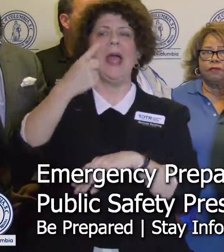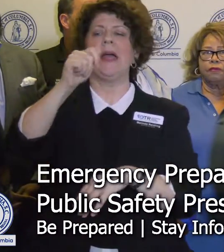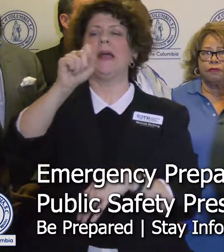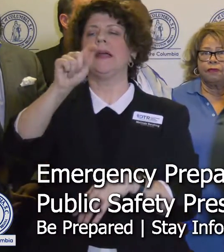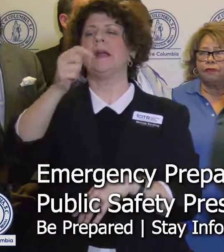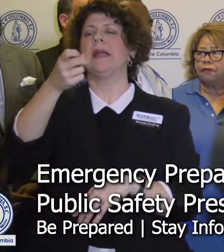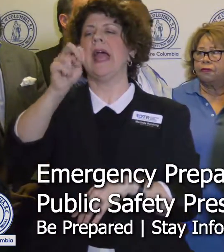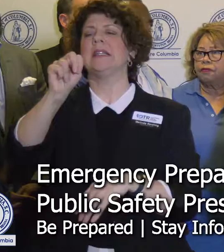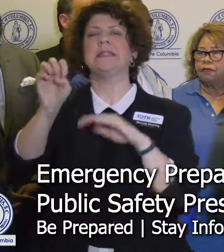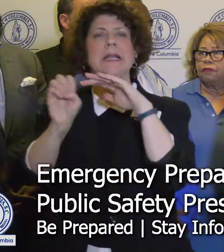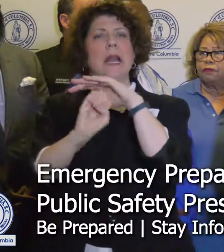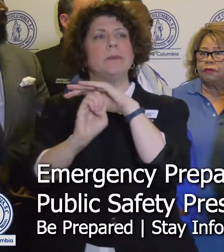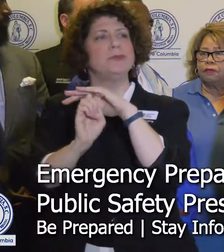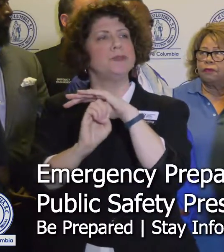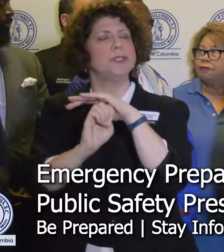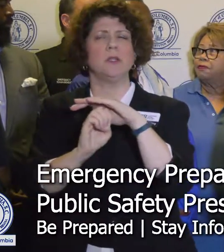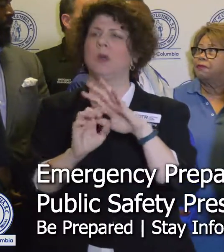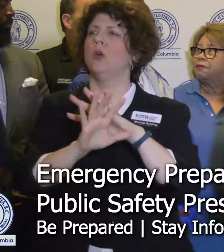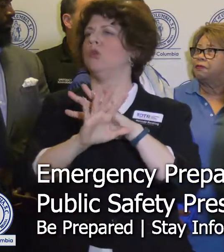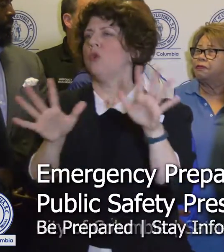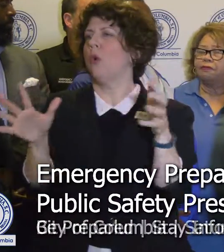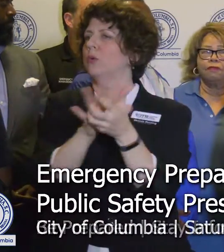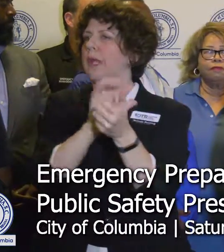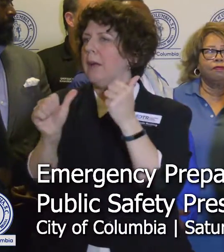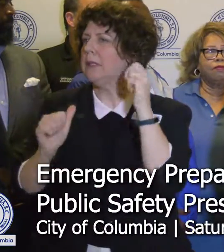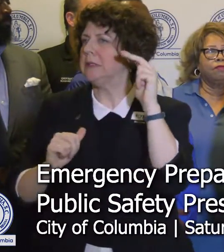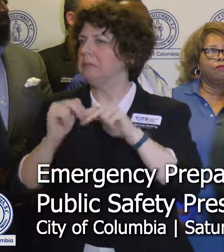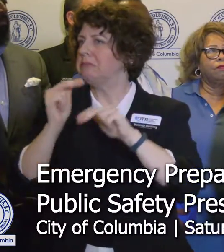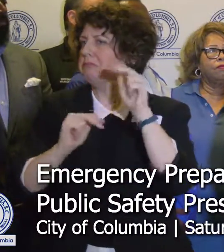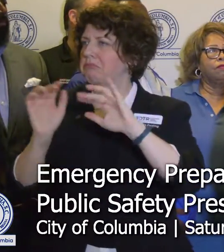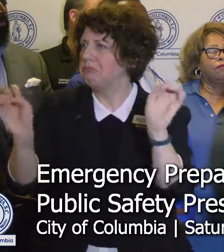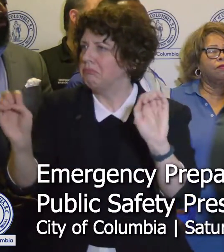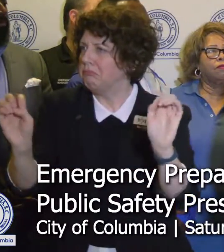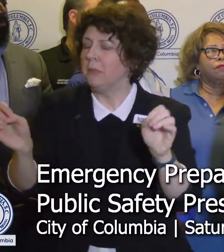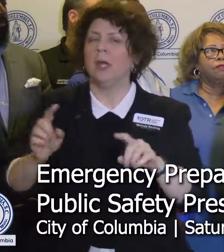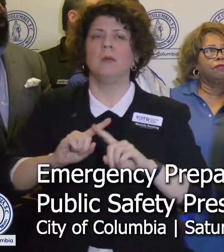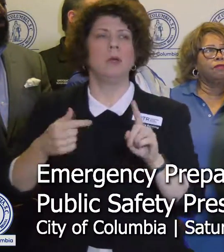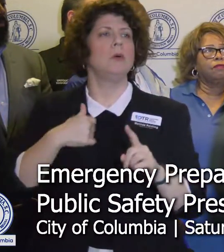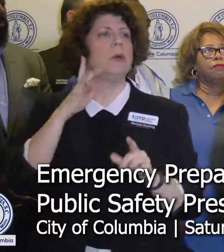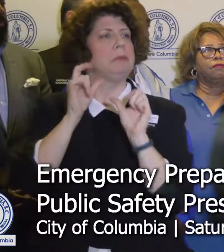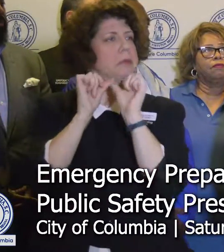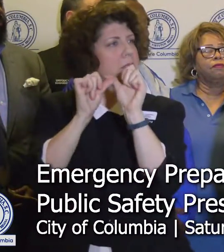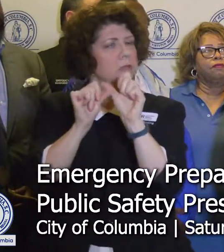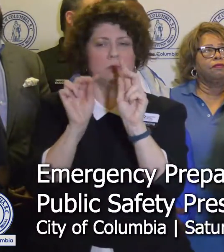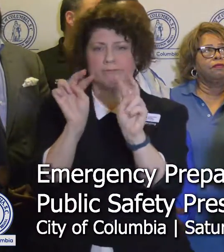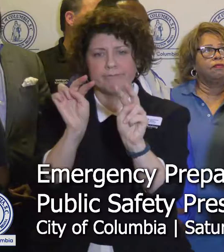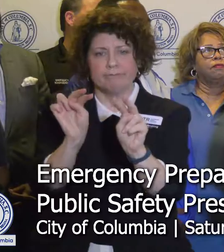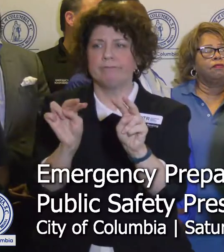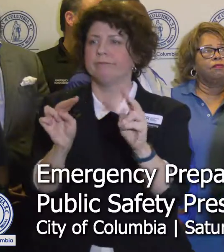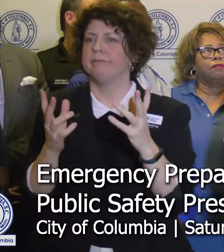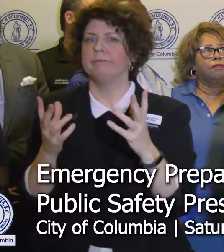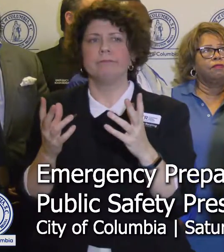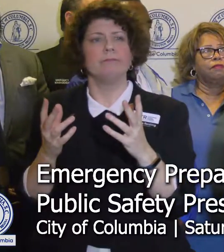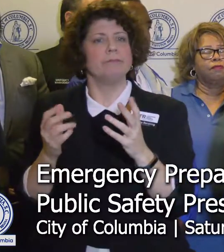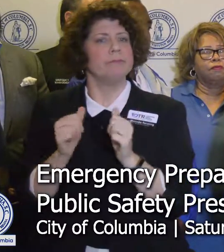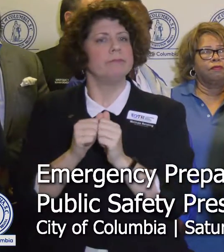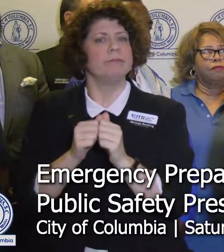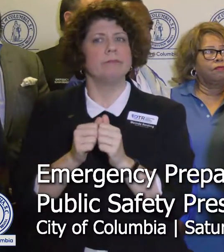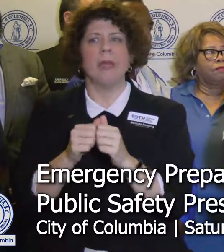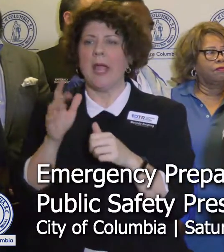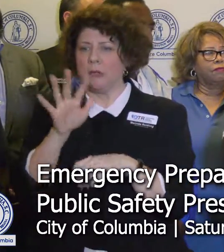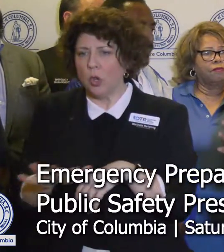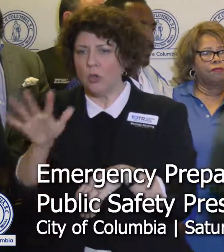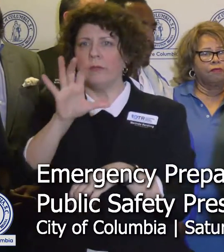Elementary, no damage to the building, but we will continue to monitor. As we know, in the